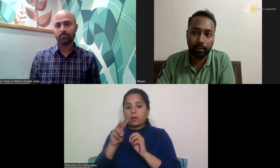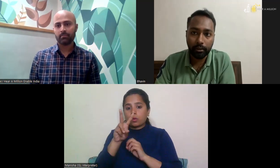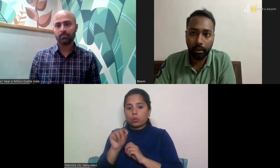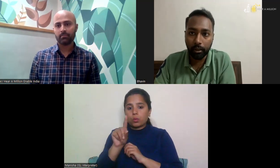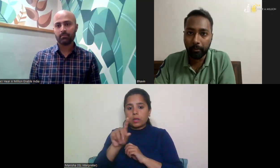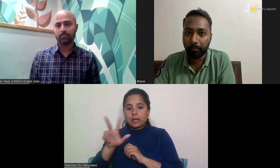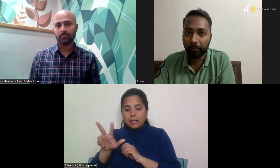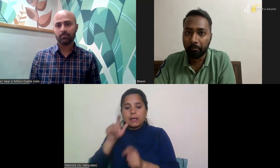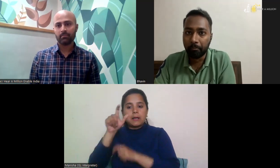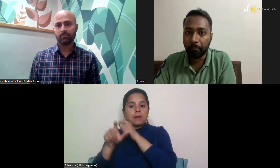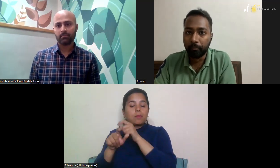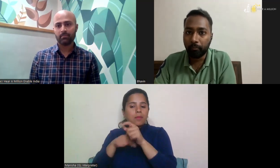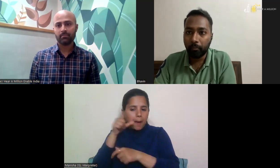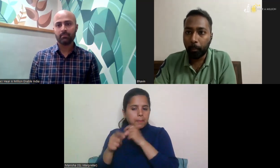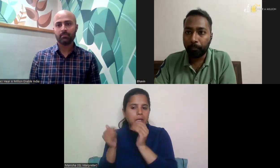insurance industry.